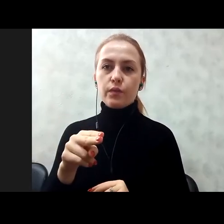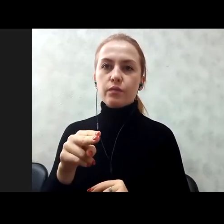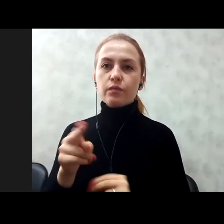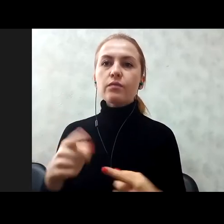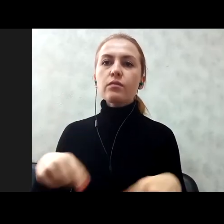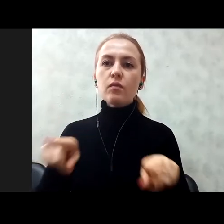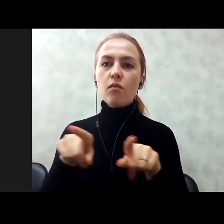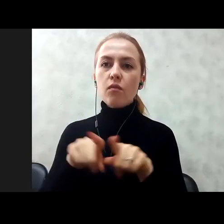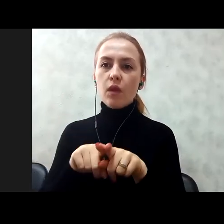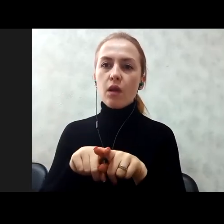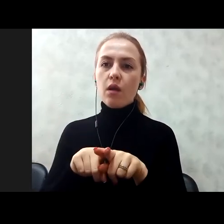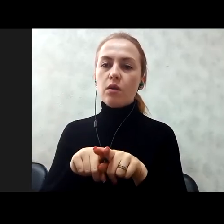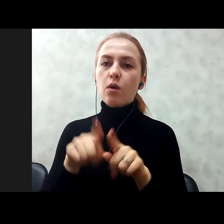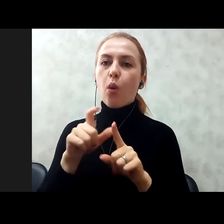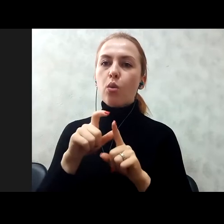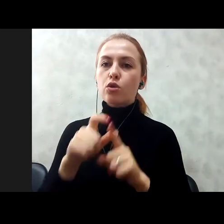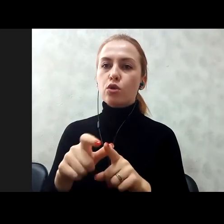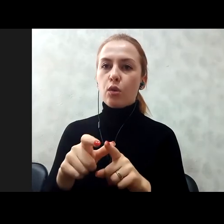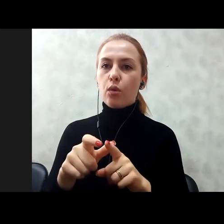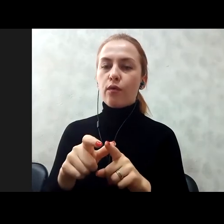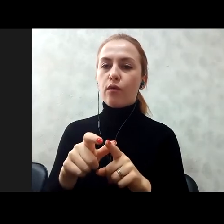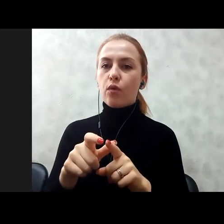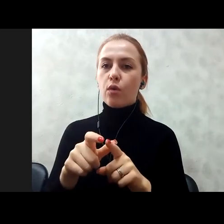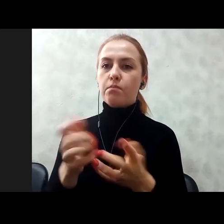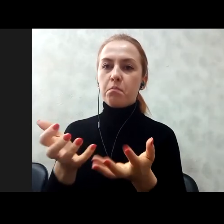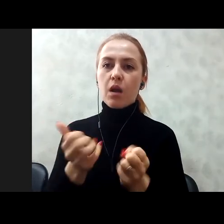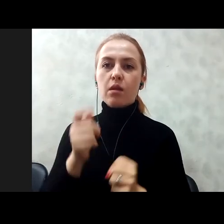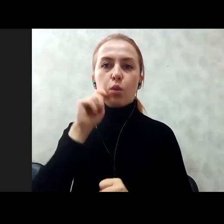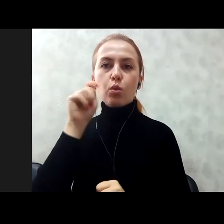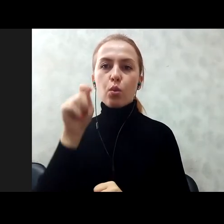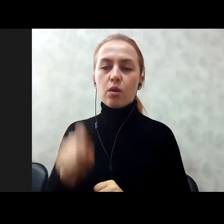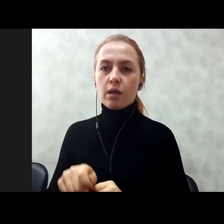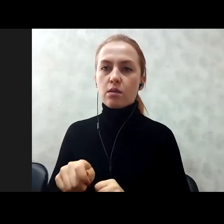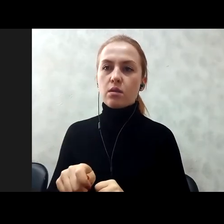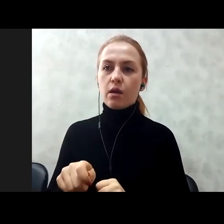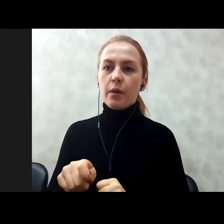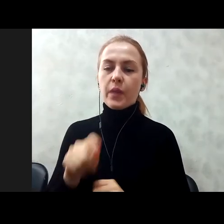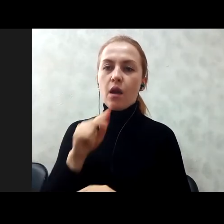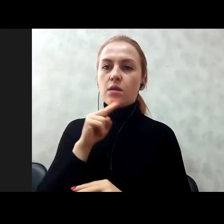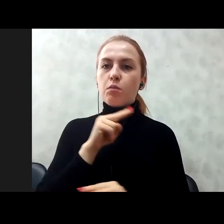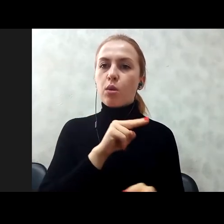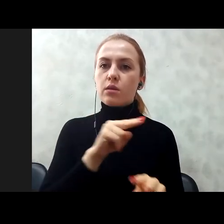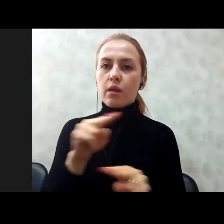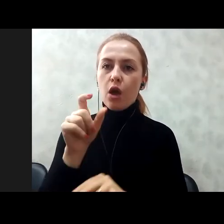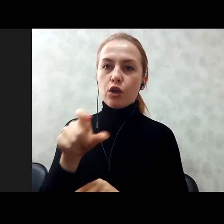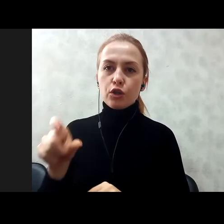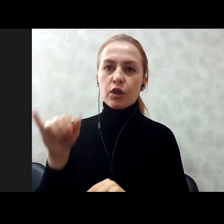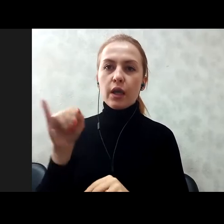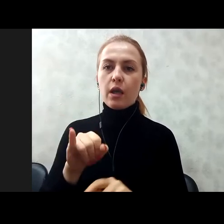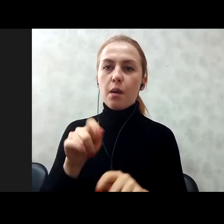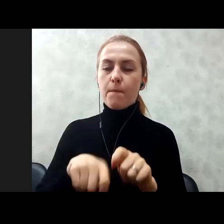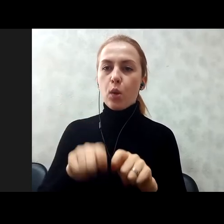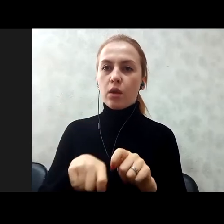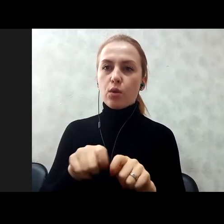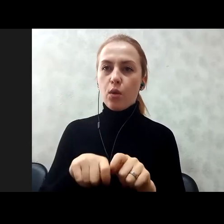election monitors, and we have Olga Ivazovska from the civil